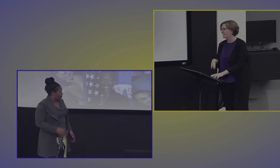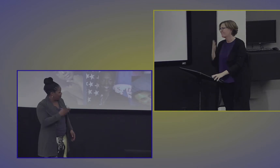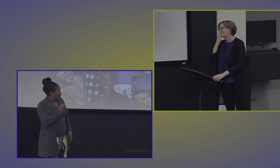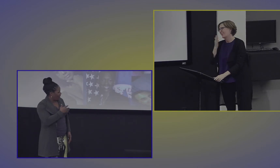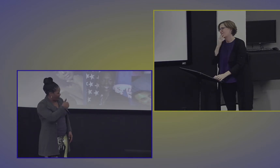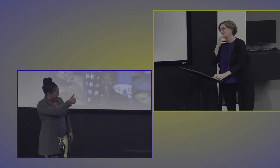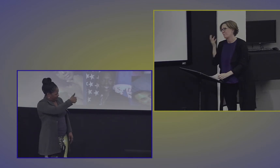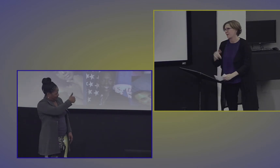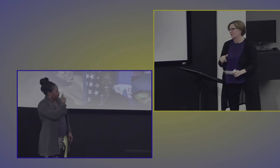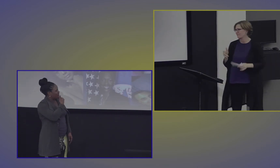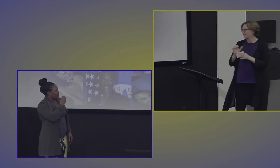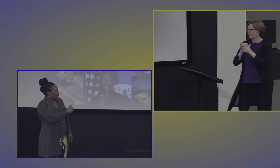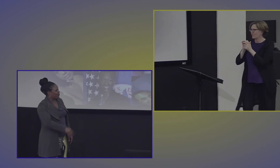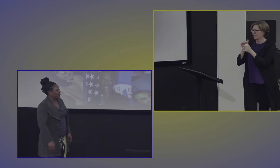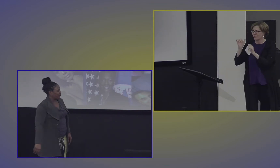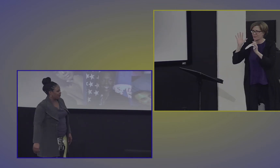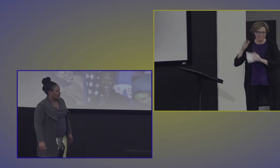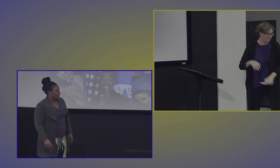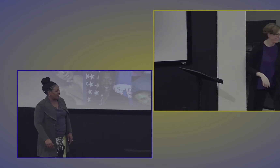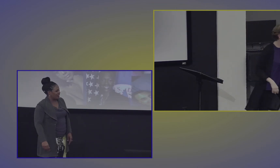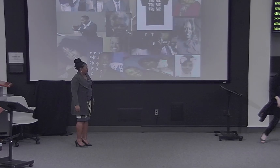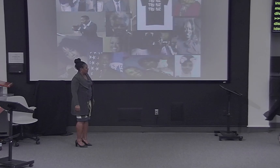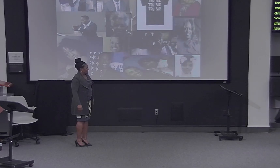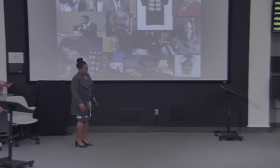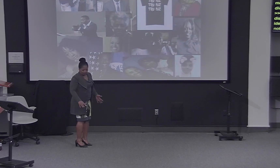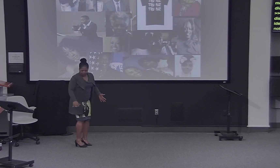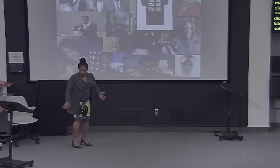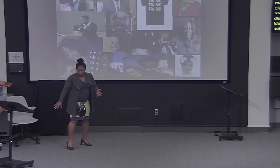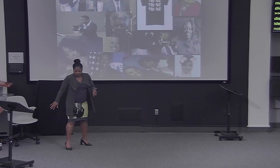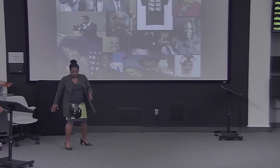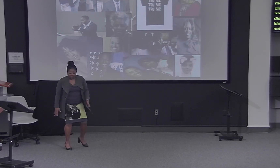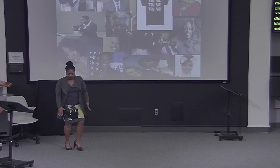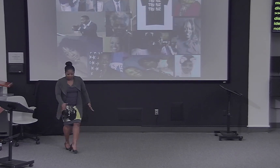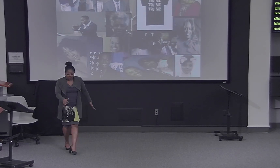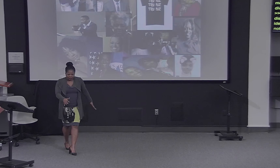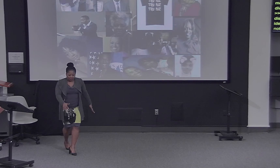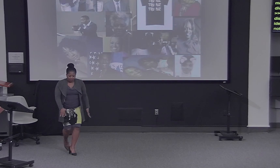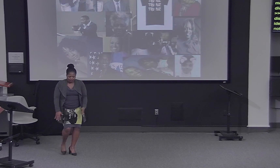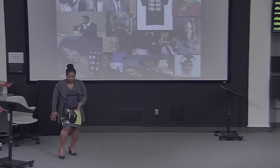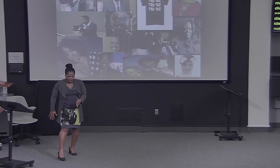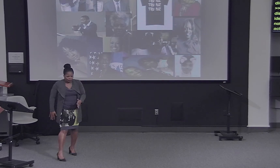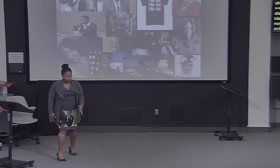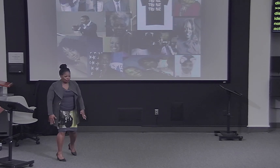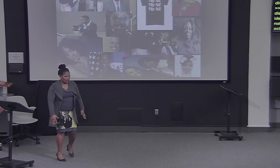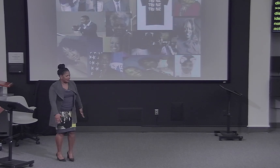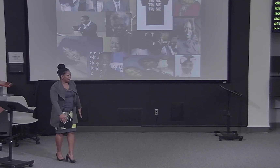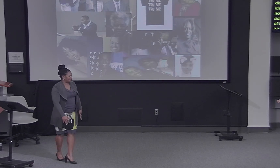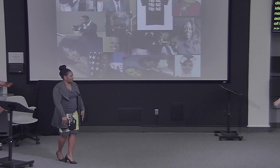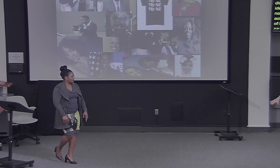To not just think about it, but to actually engage in the doing of it. Thank you. Thank you so much.